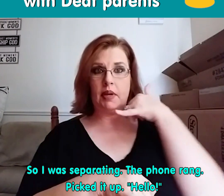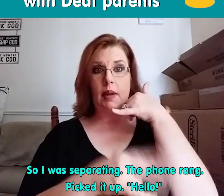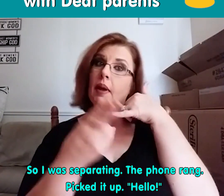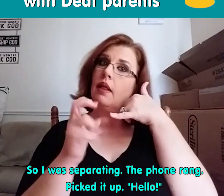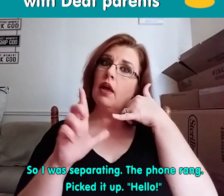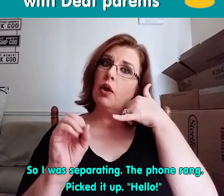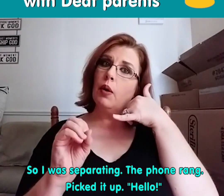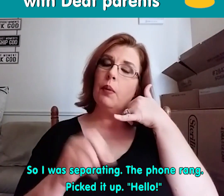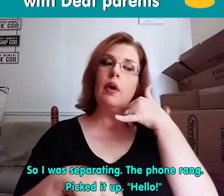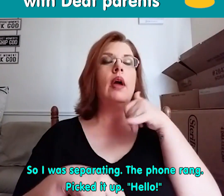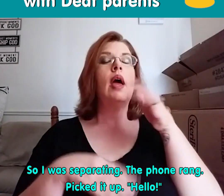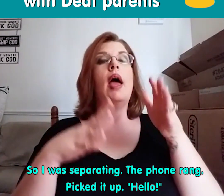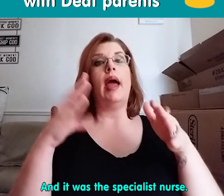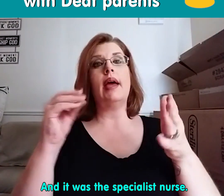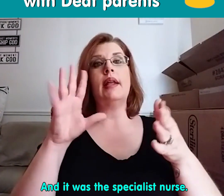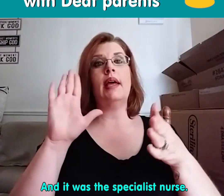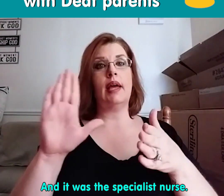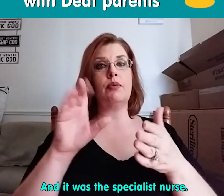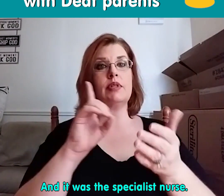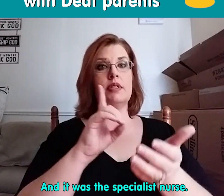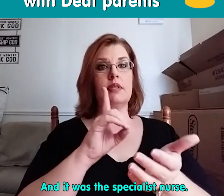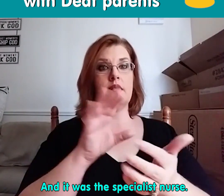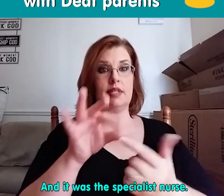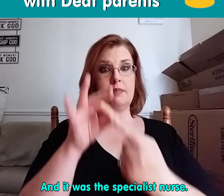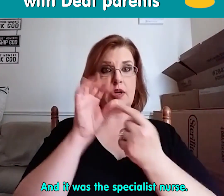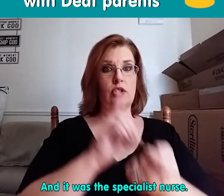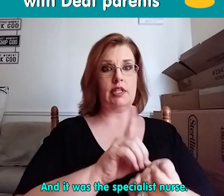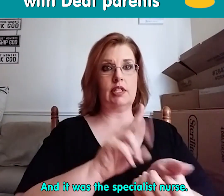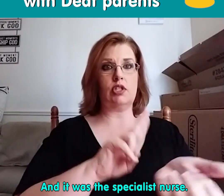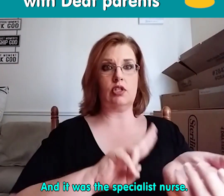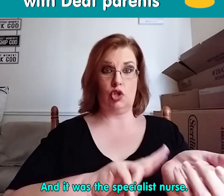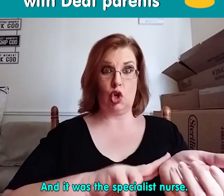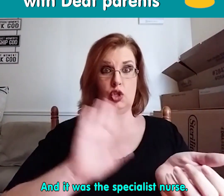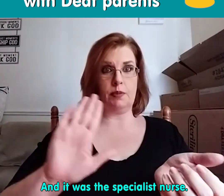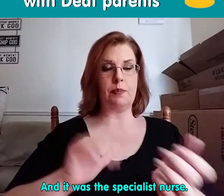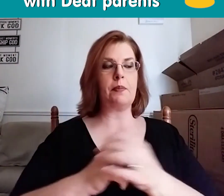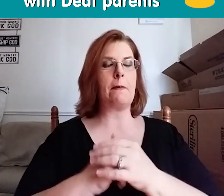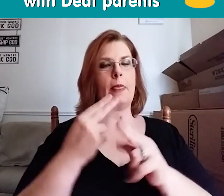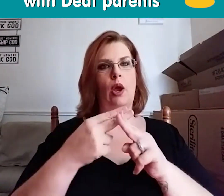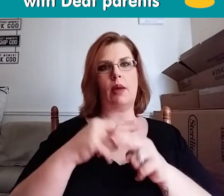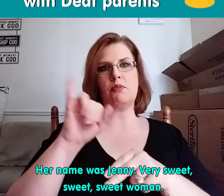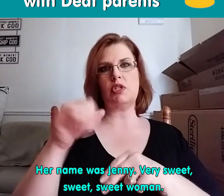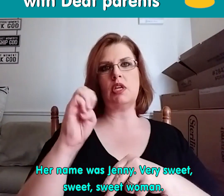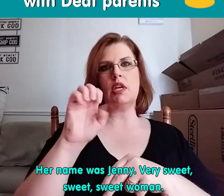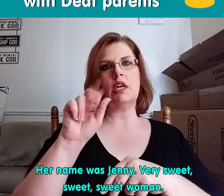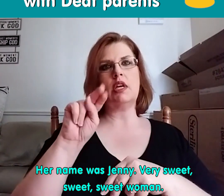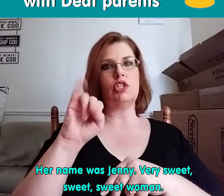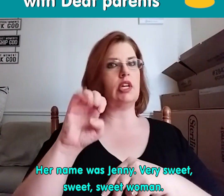then, is in the town where I live now. I live in that town, the big